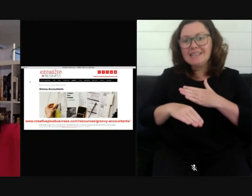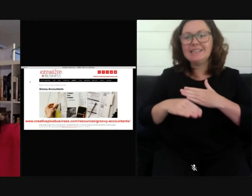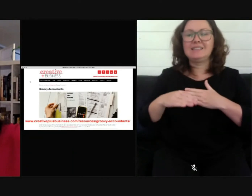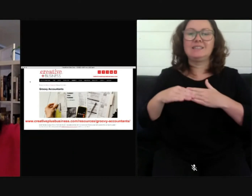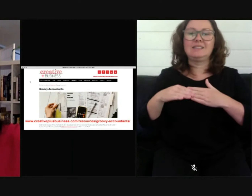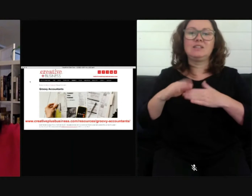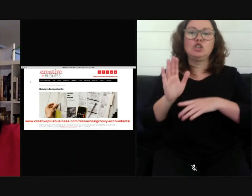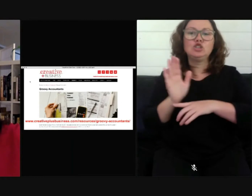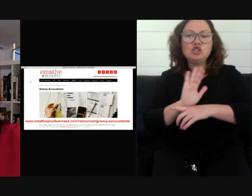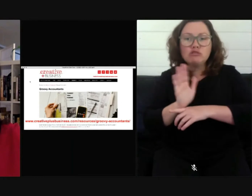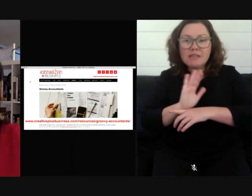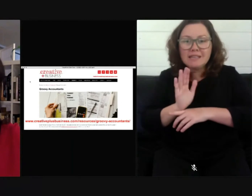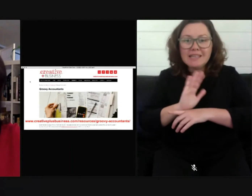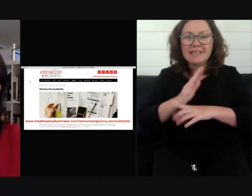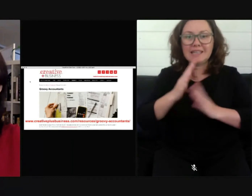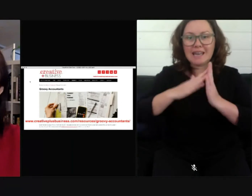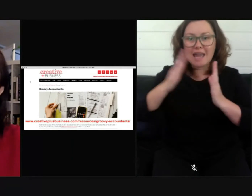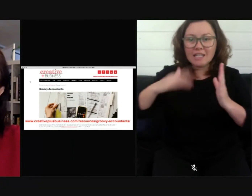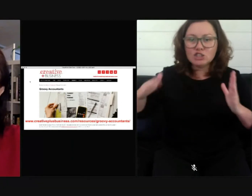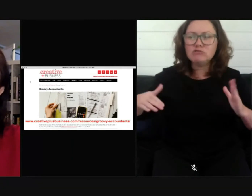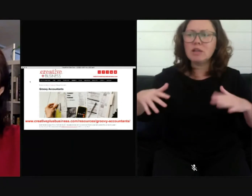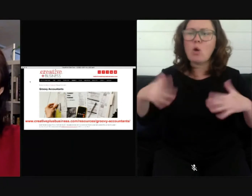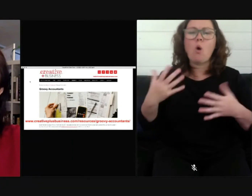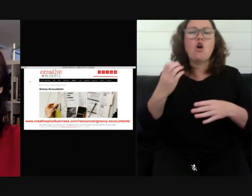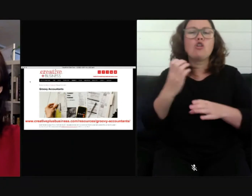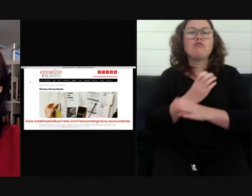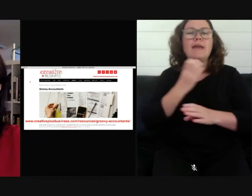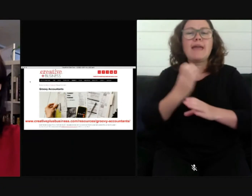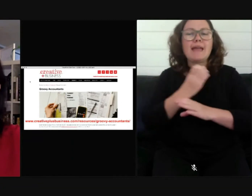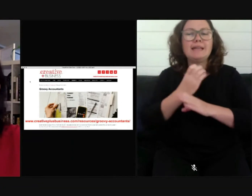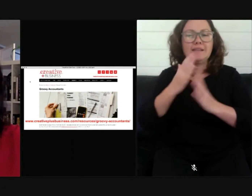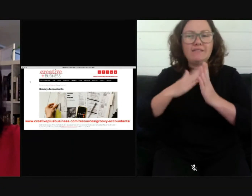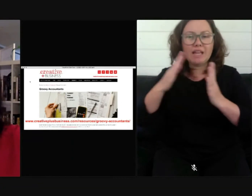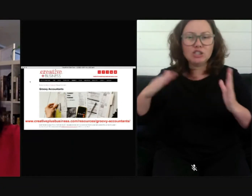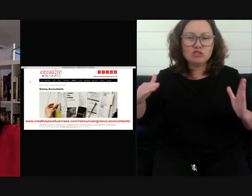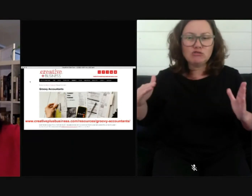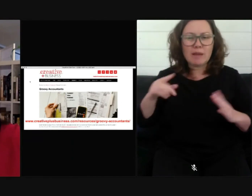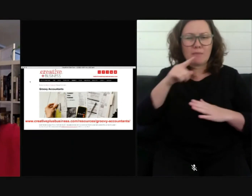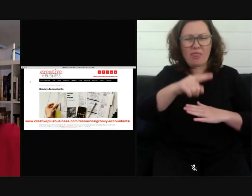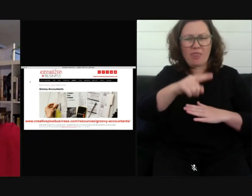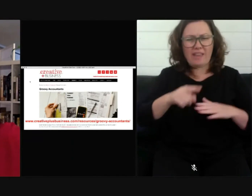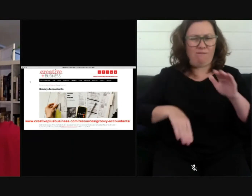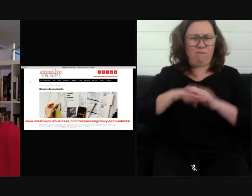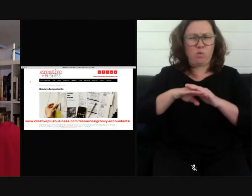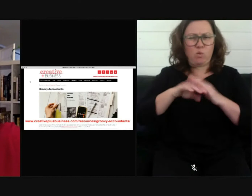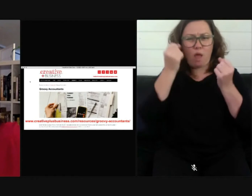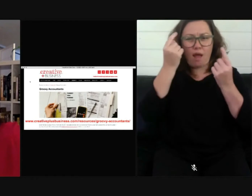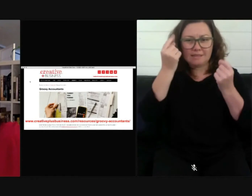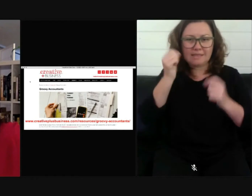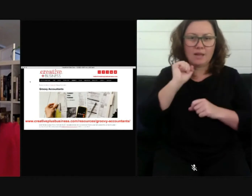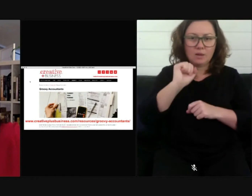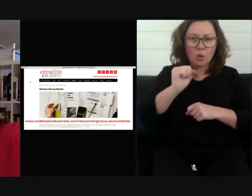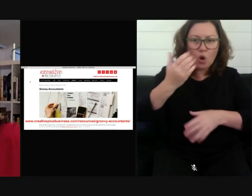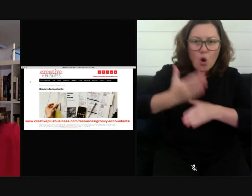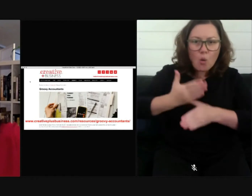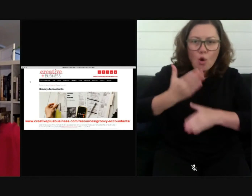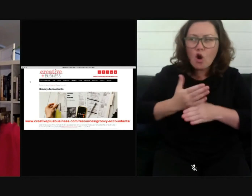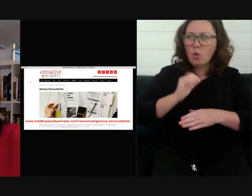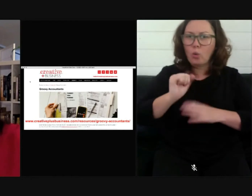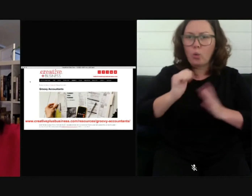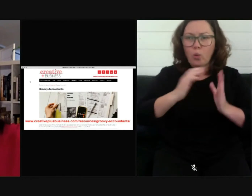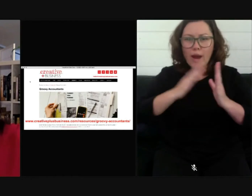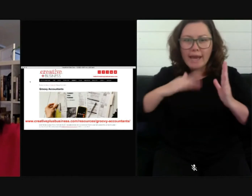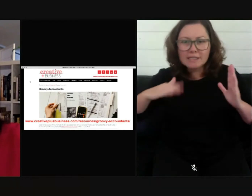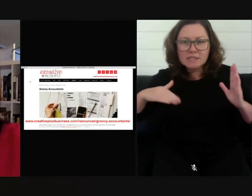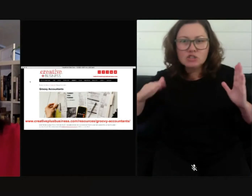specific needs and the particular quirks of your working arrangements. So please do go and find them. And if you have